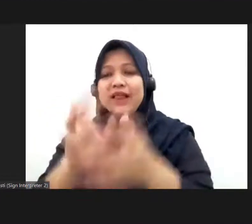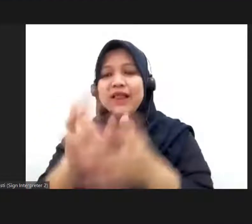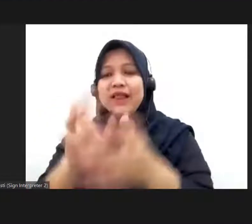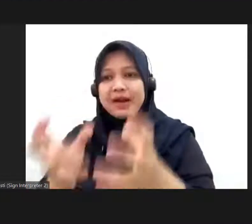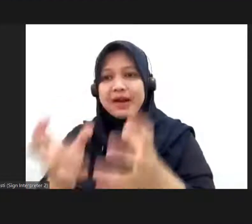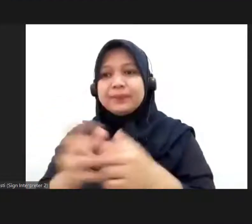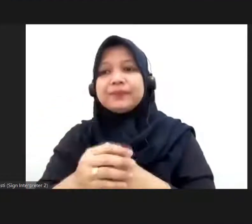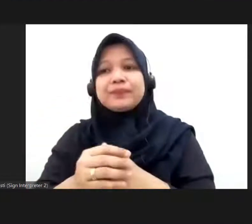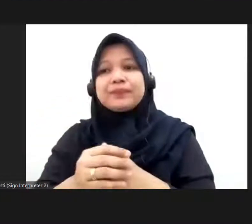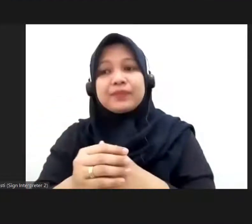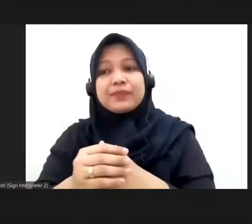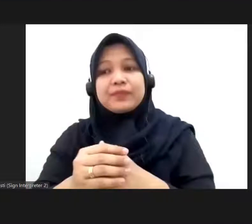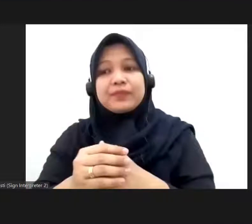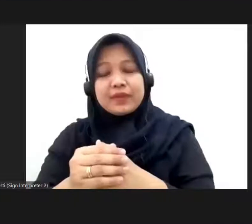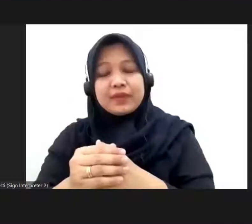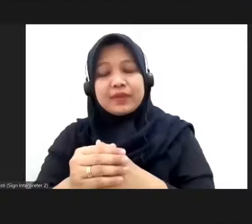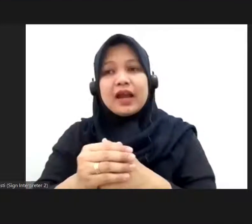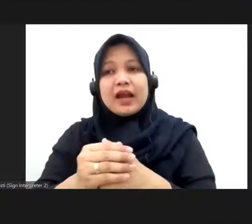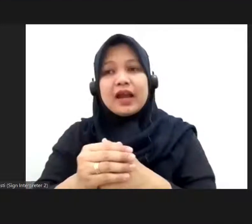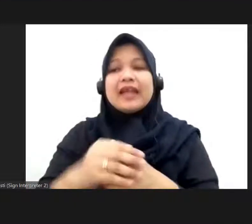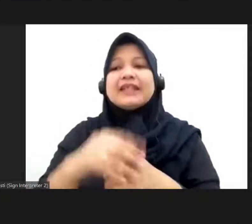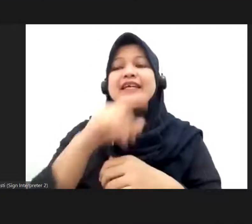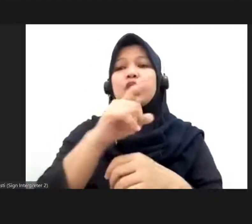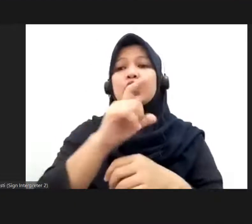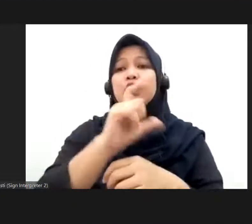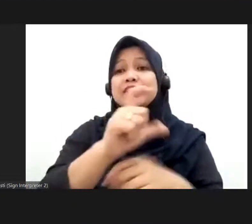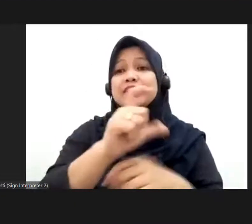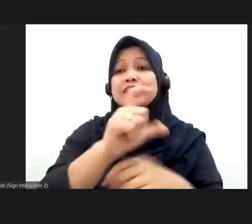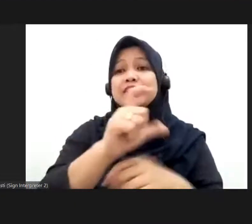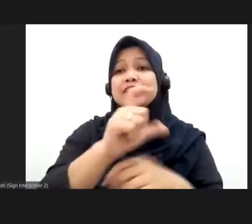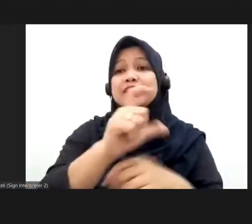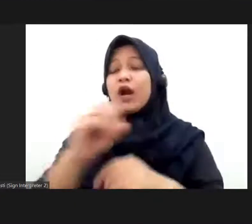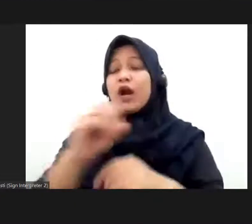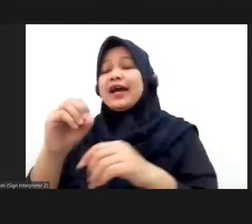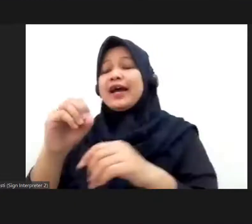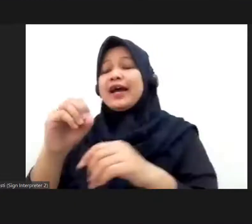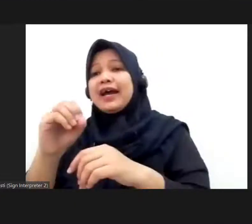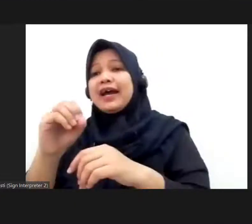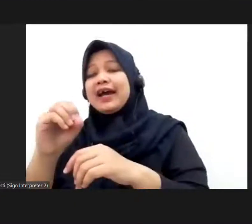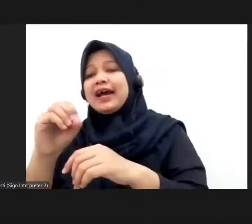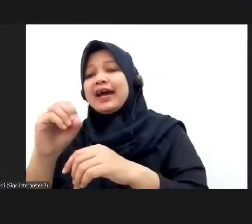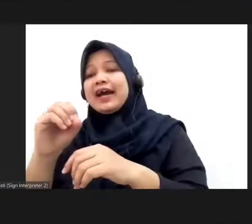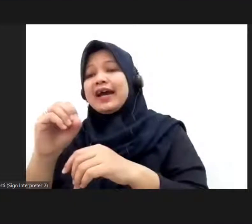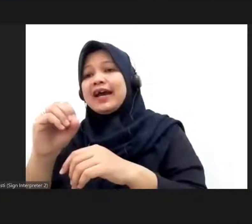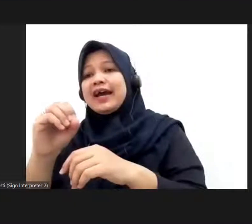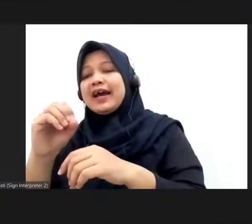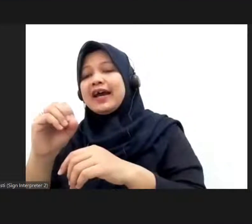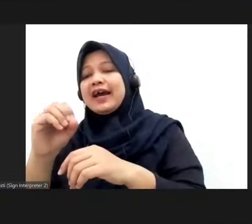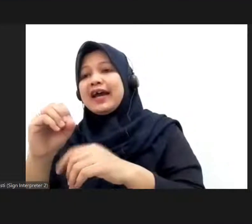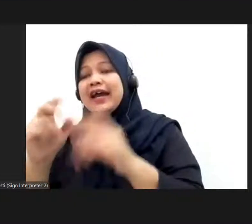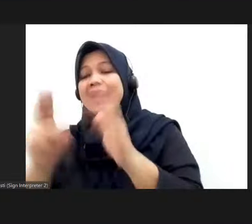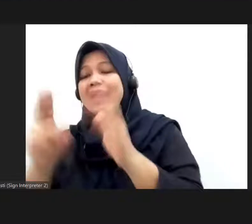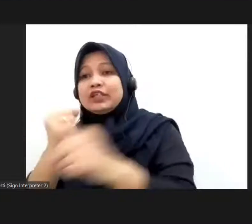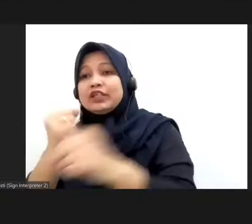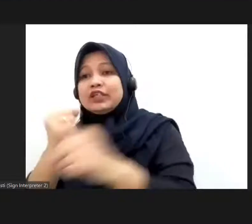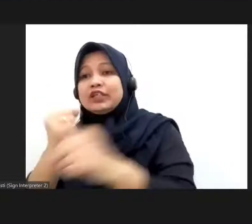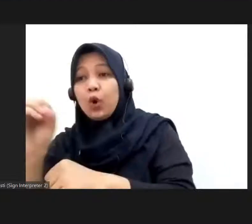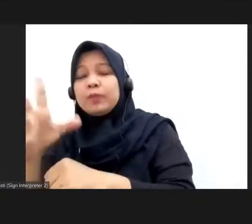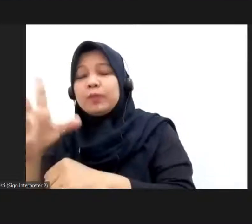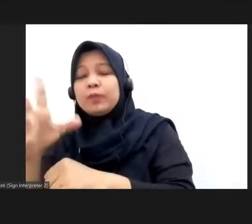right CSOs or right NGOs that has help, then the better they can move forward.